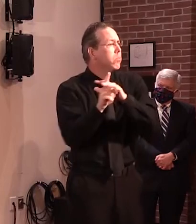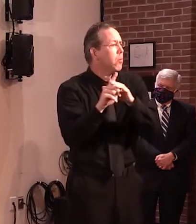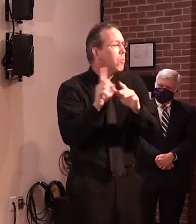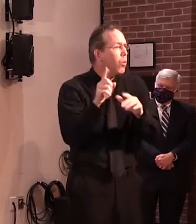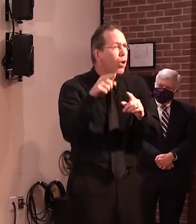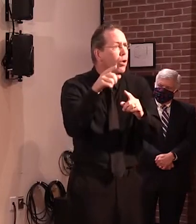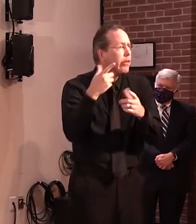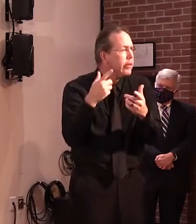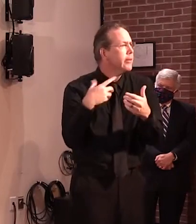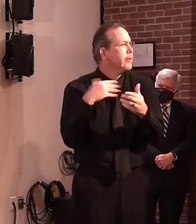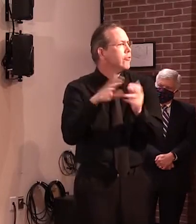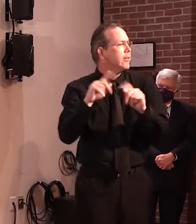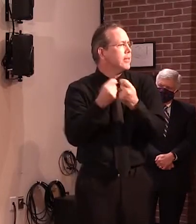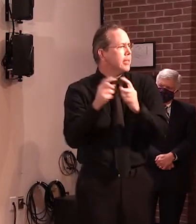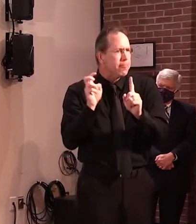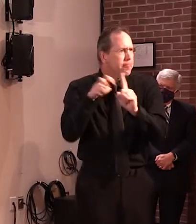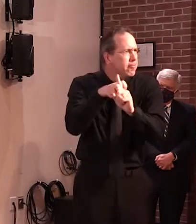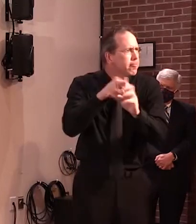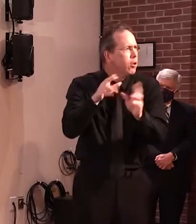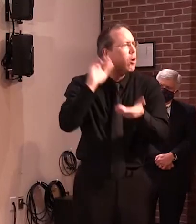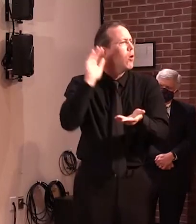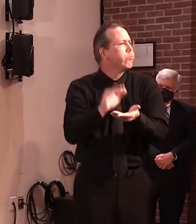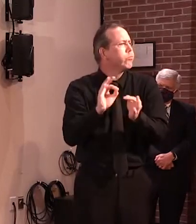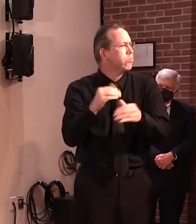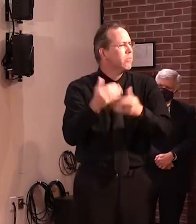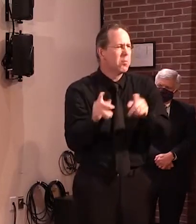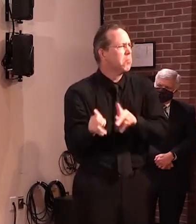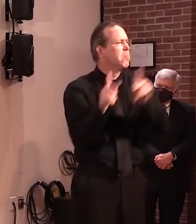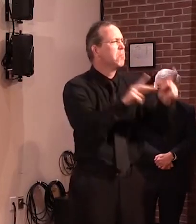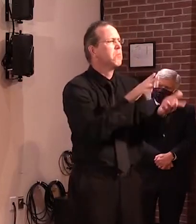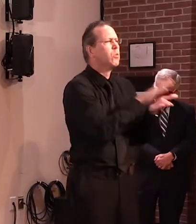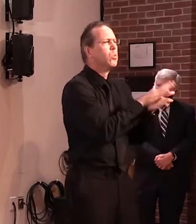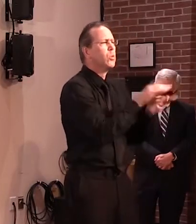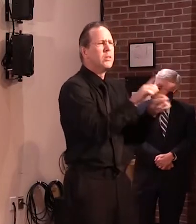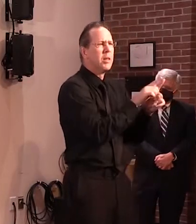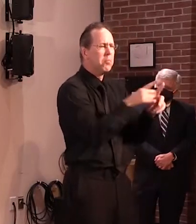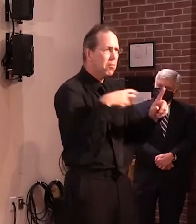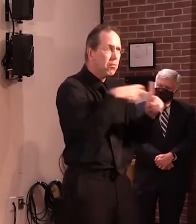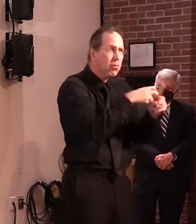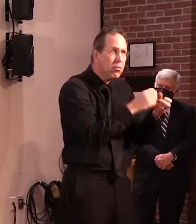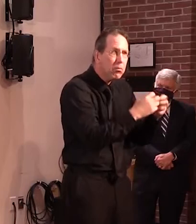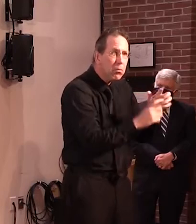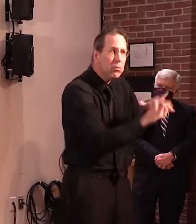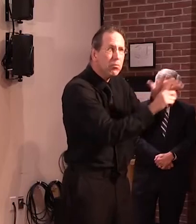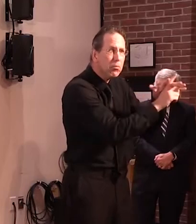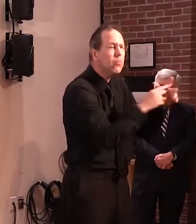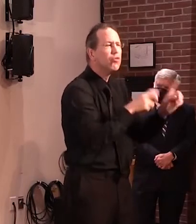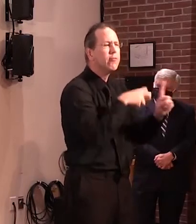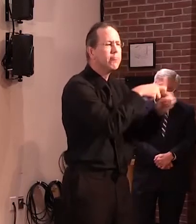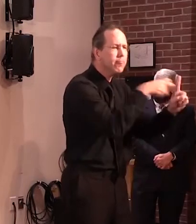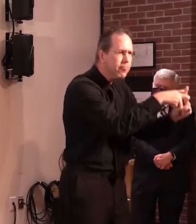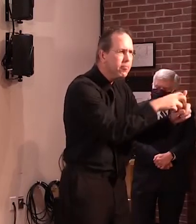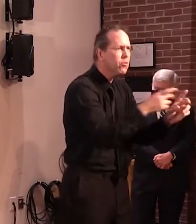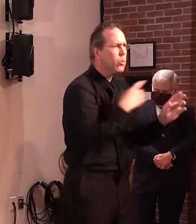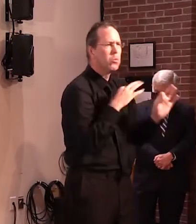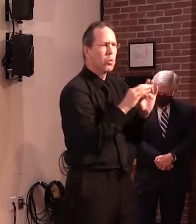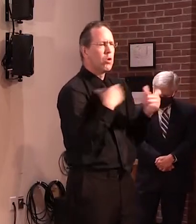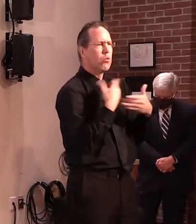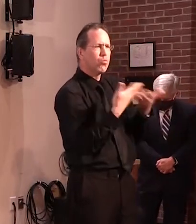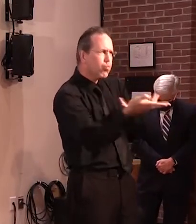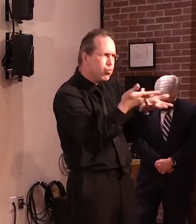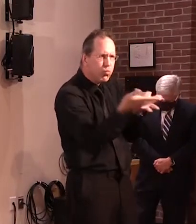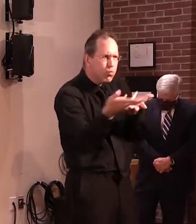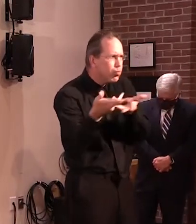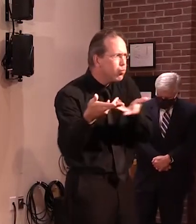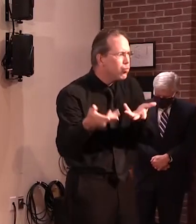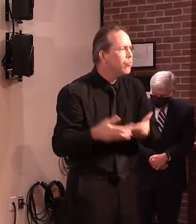experts, supporting these schools, communities, every step of the way. As you've heard me say many times,